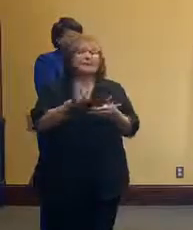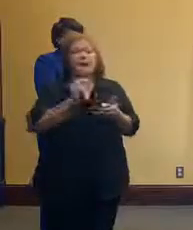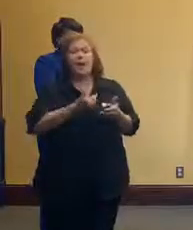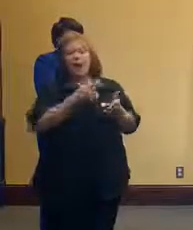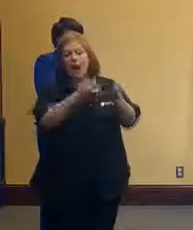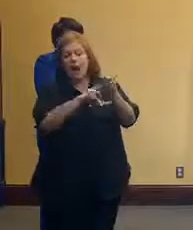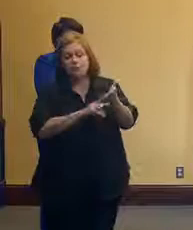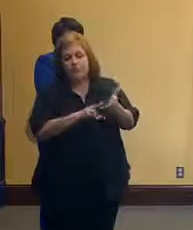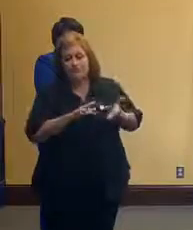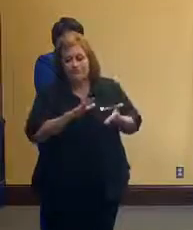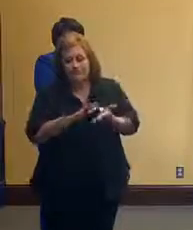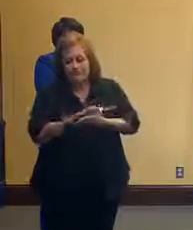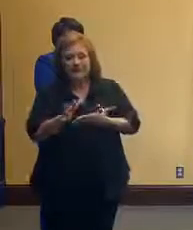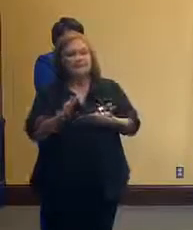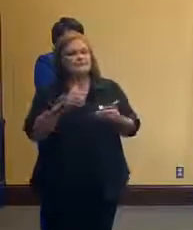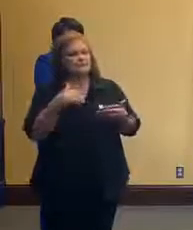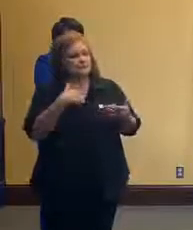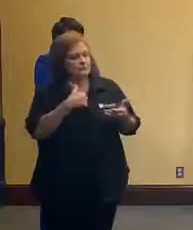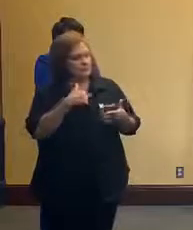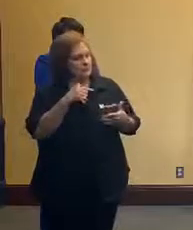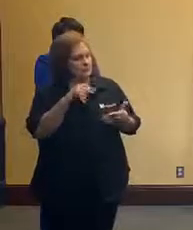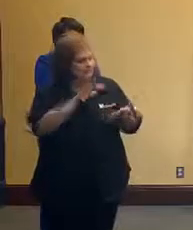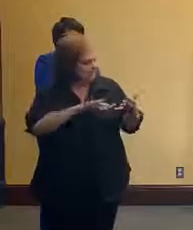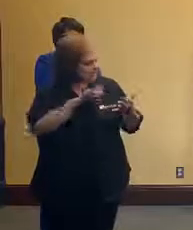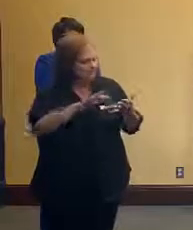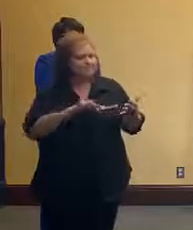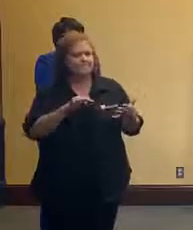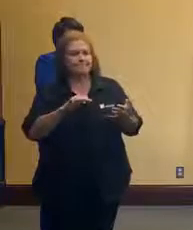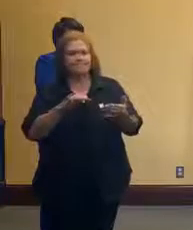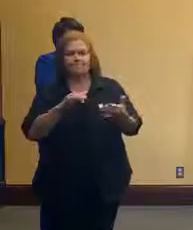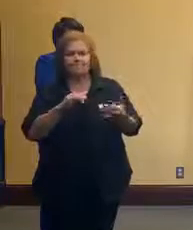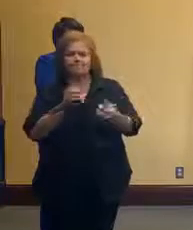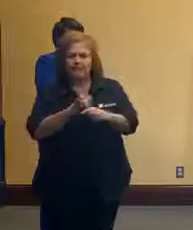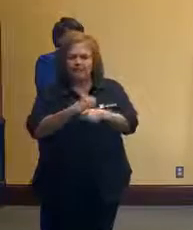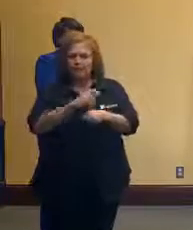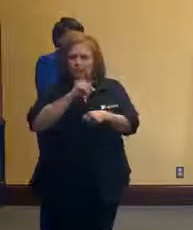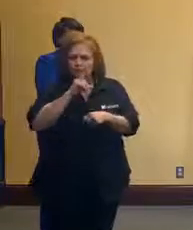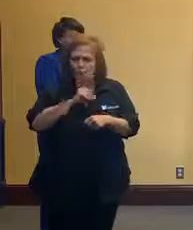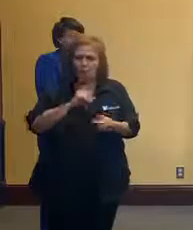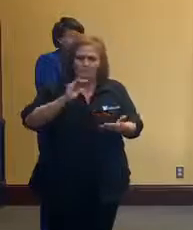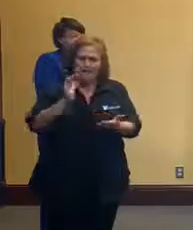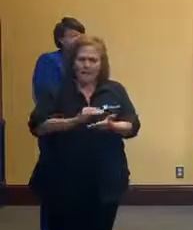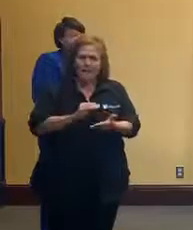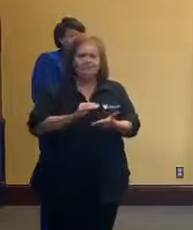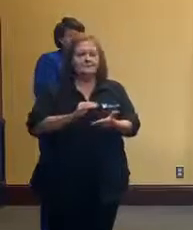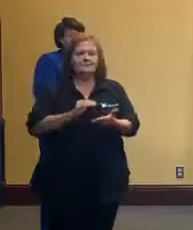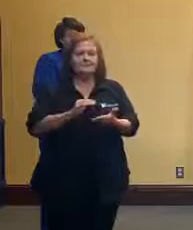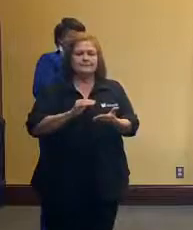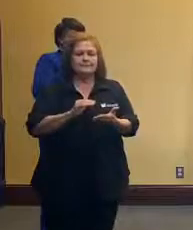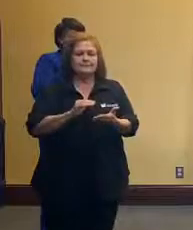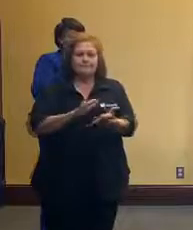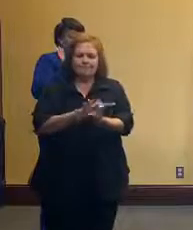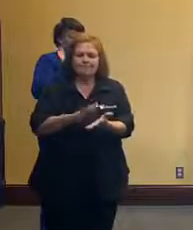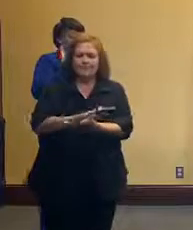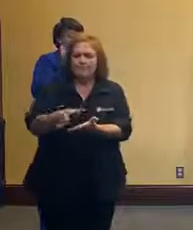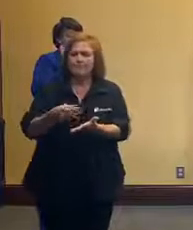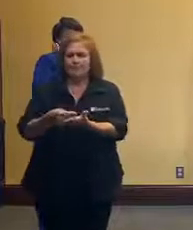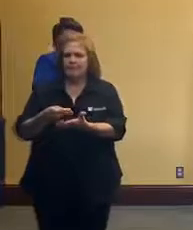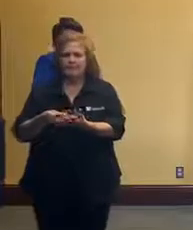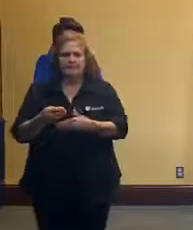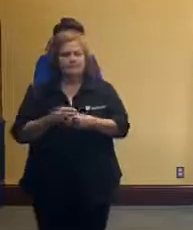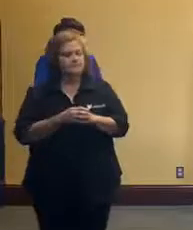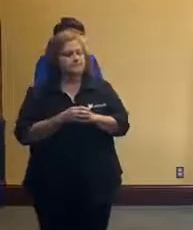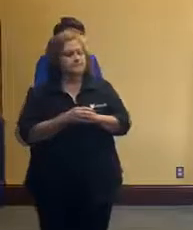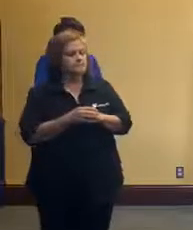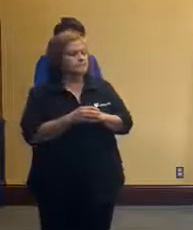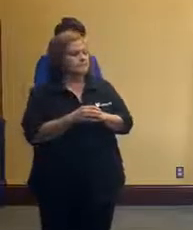evaluated by our office as well, so that we are limiting the amount of cash flow that is needed to be expended. And even looking through,